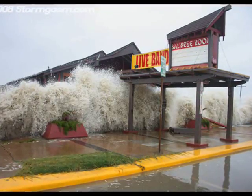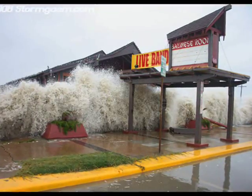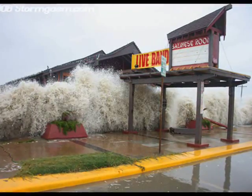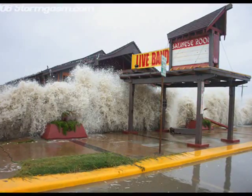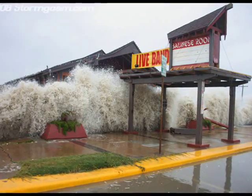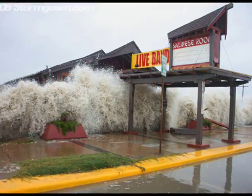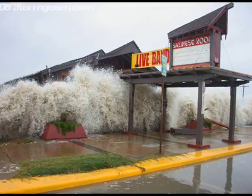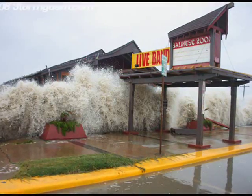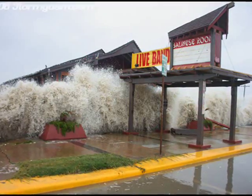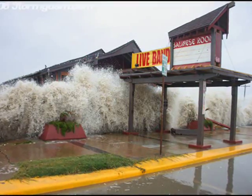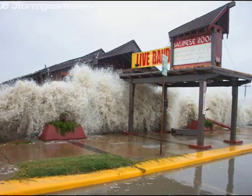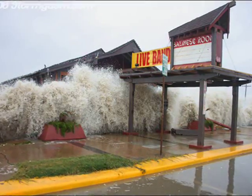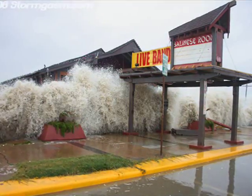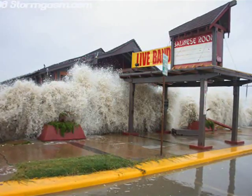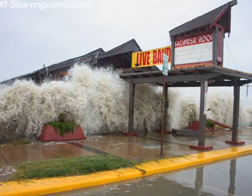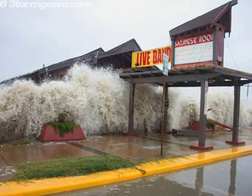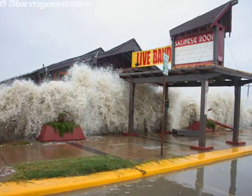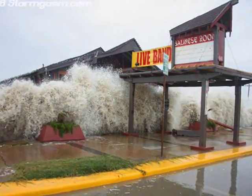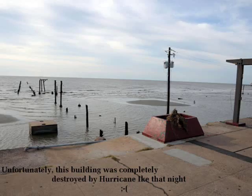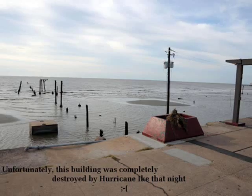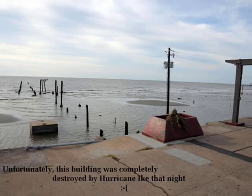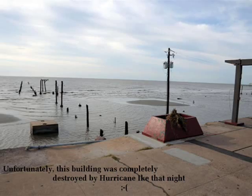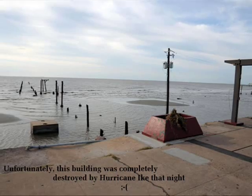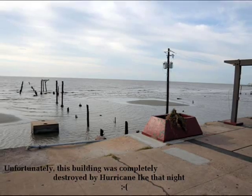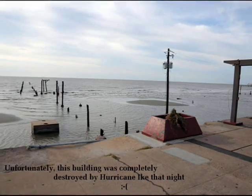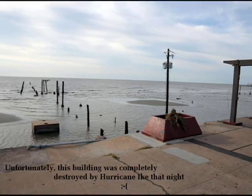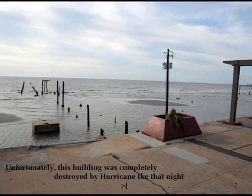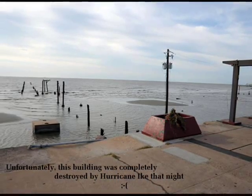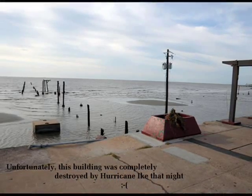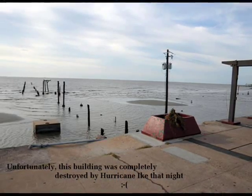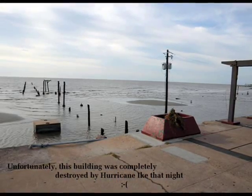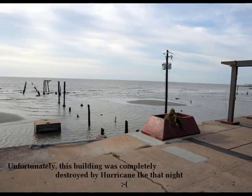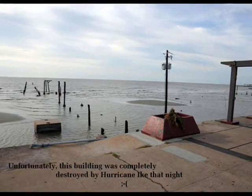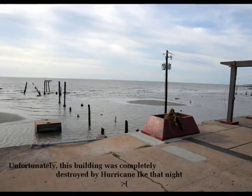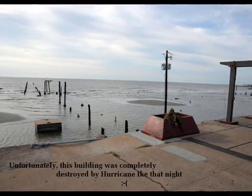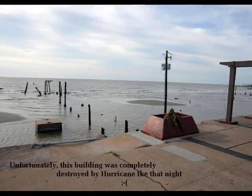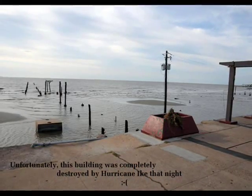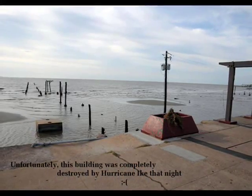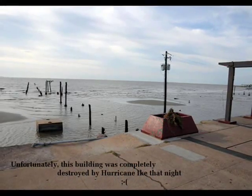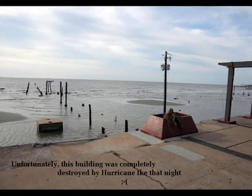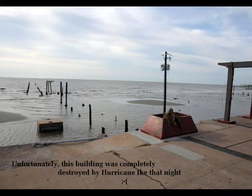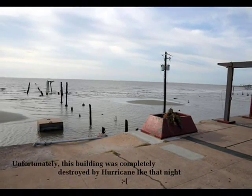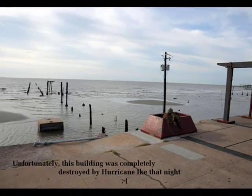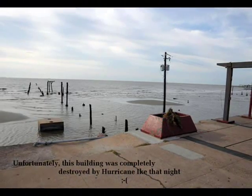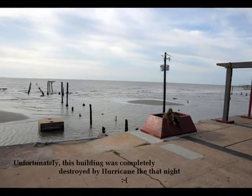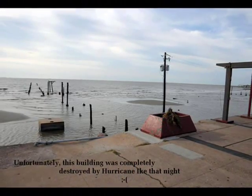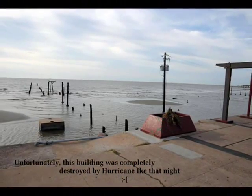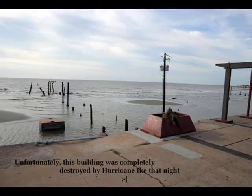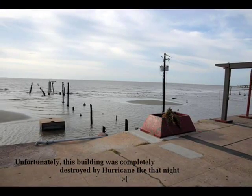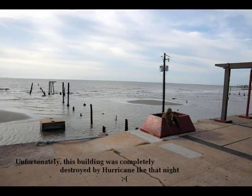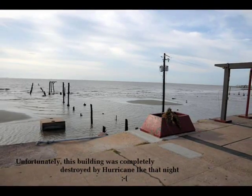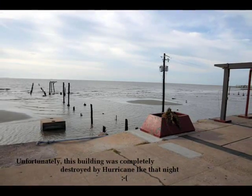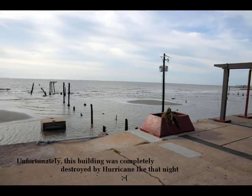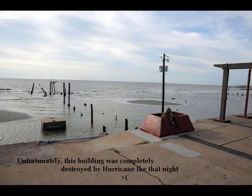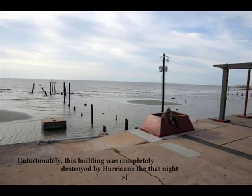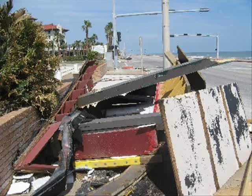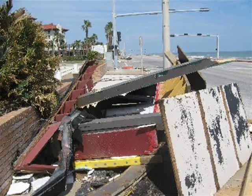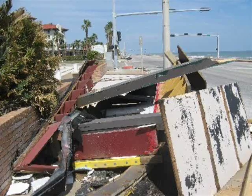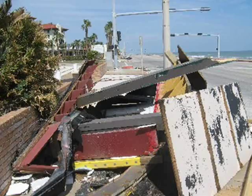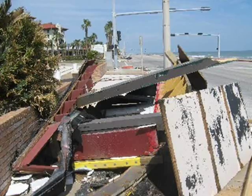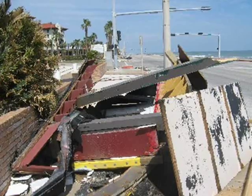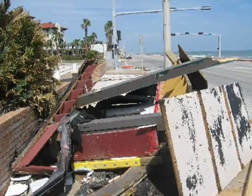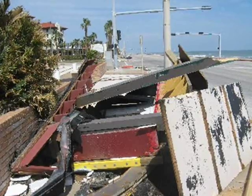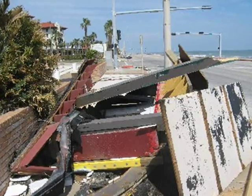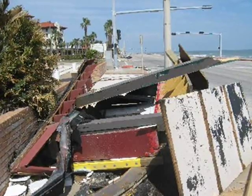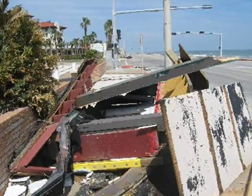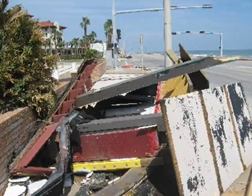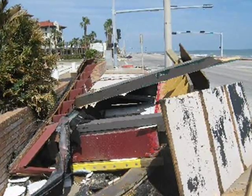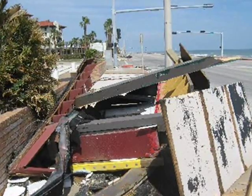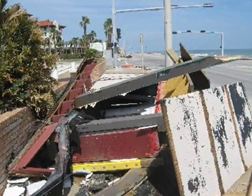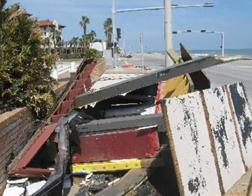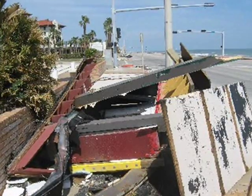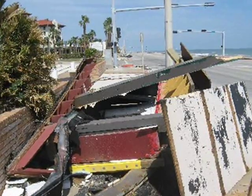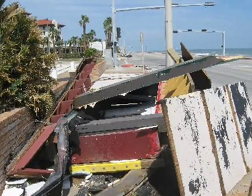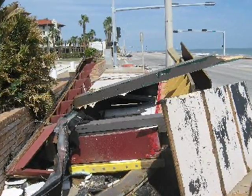I'm